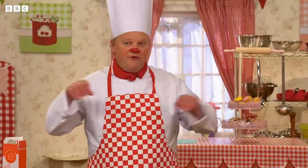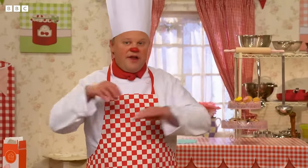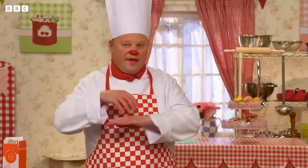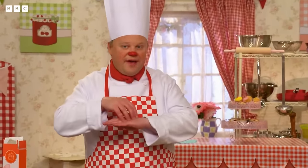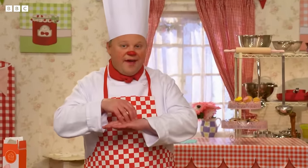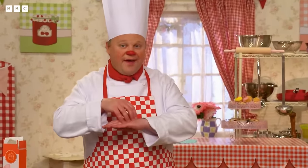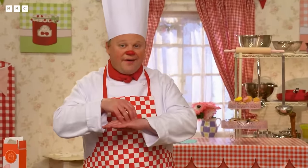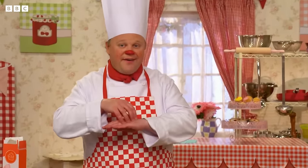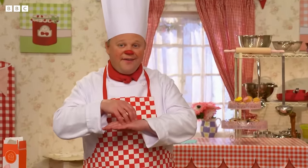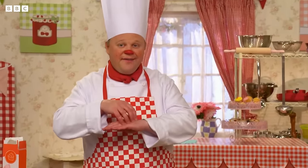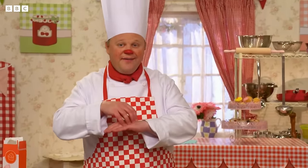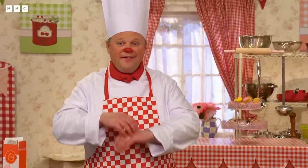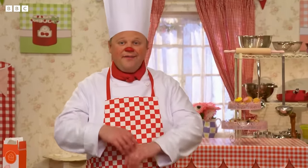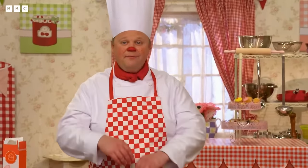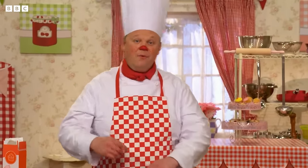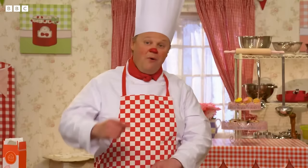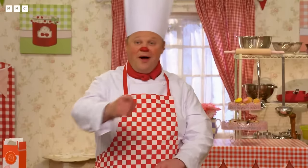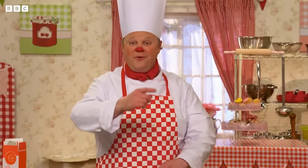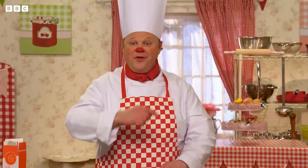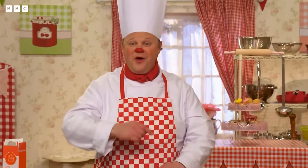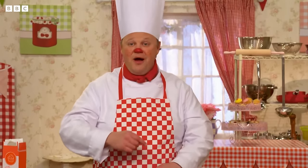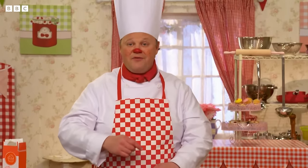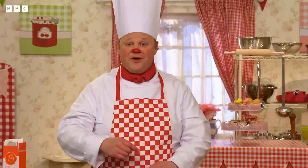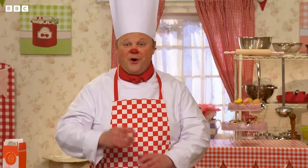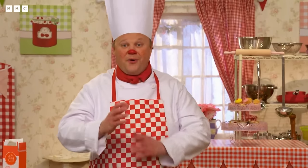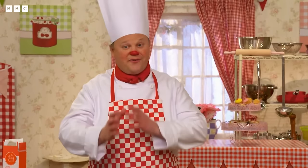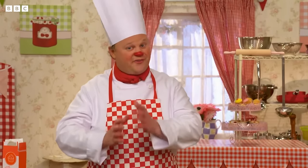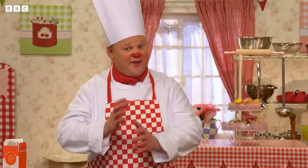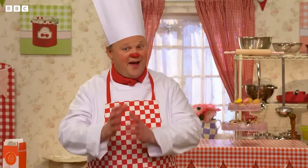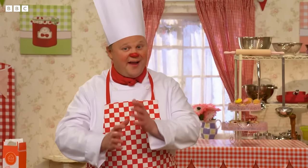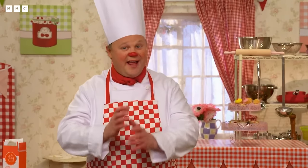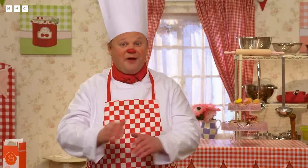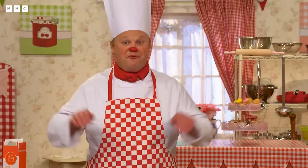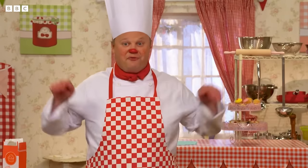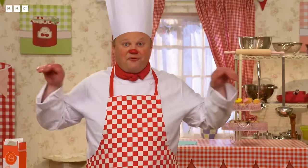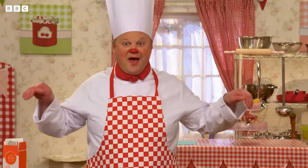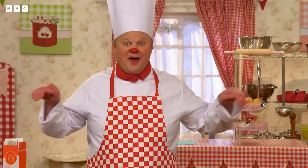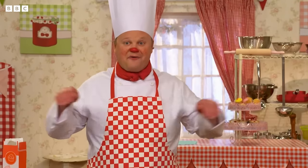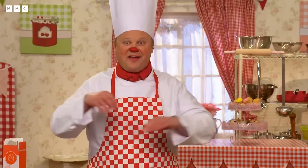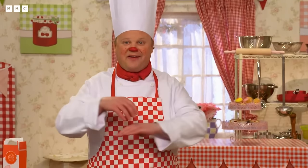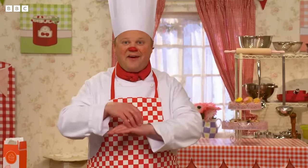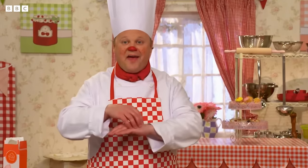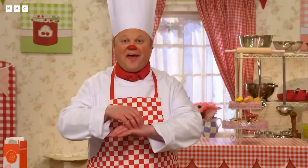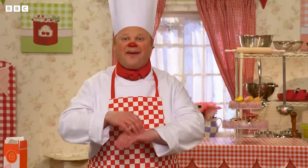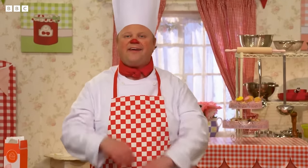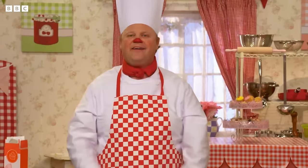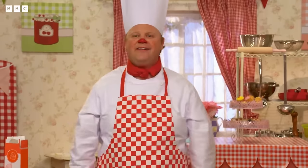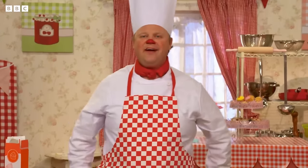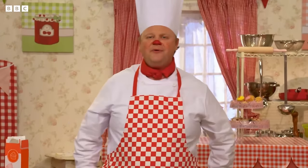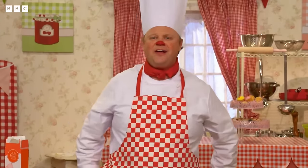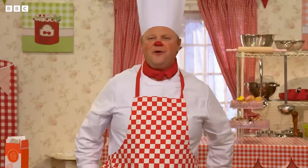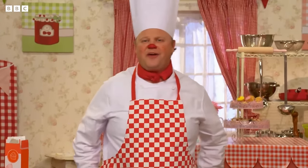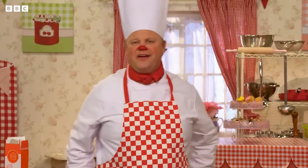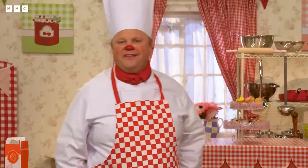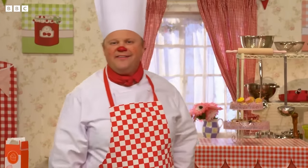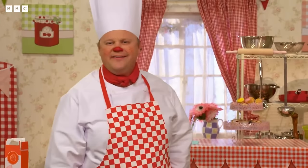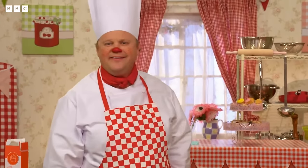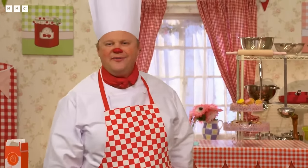fairy cake. Well, why don't you have a go at signing fairy cake? How's that looking?